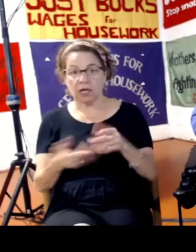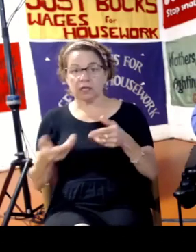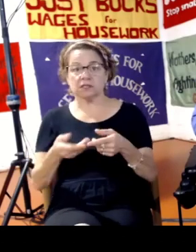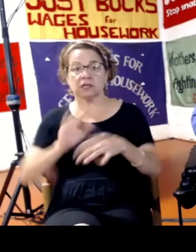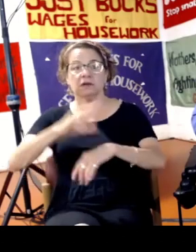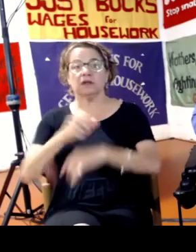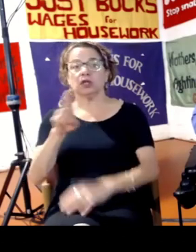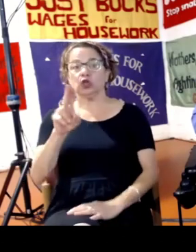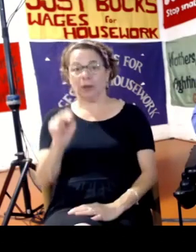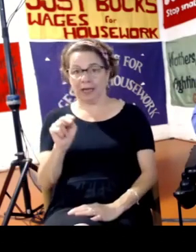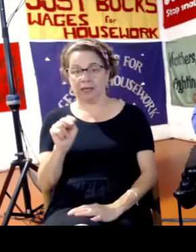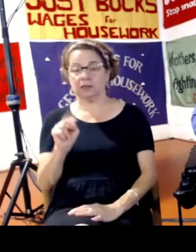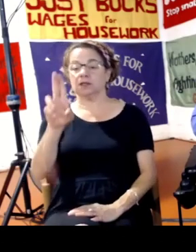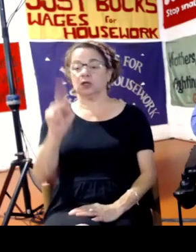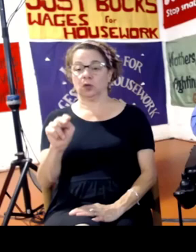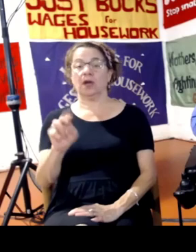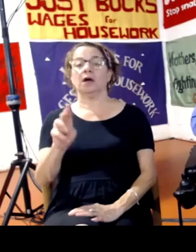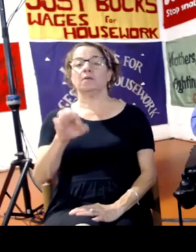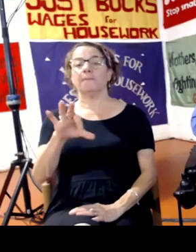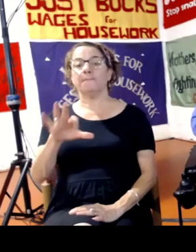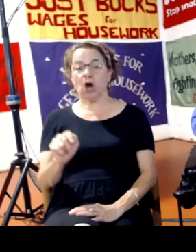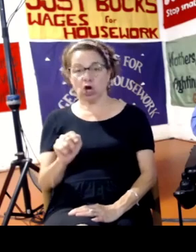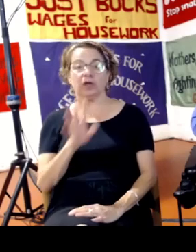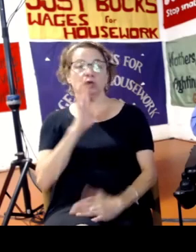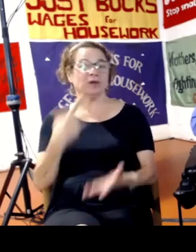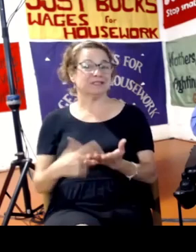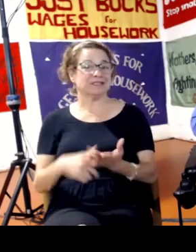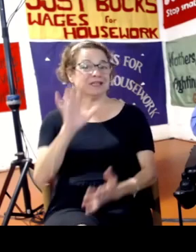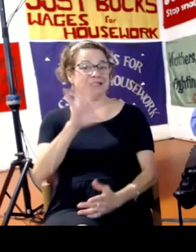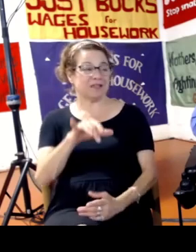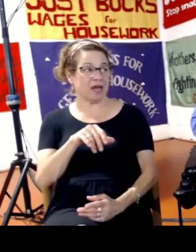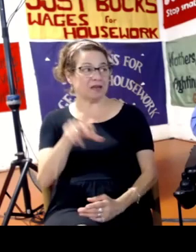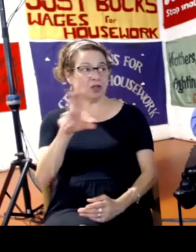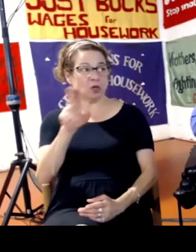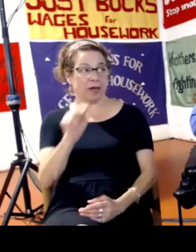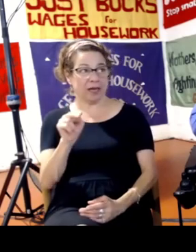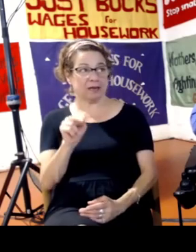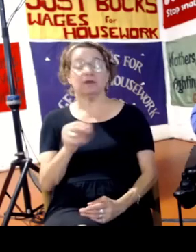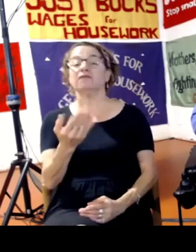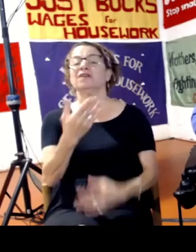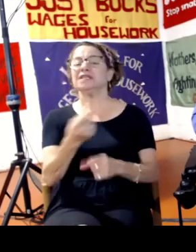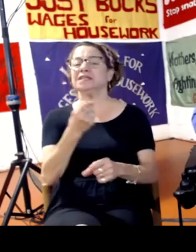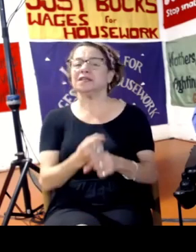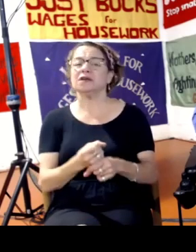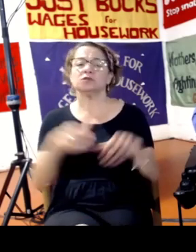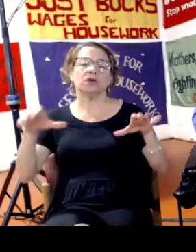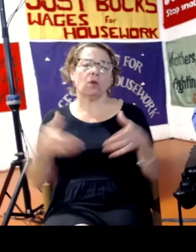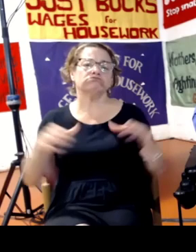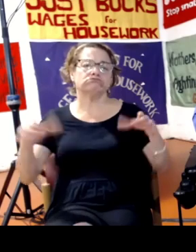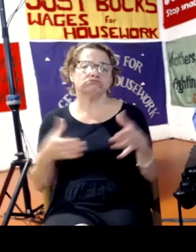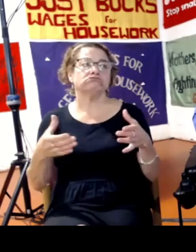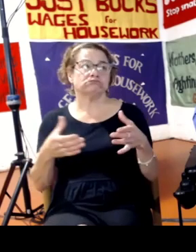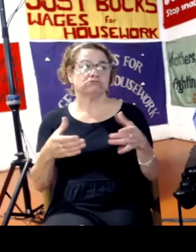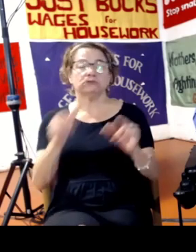which again, Margaret was going to speak about, but run out of time. But for 15 years, we organized